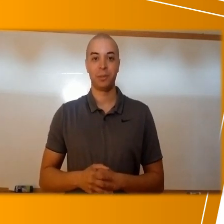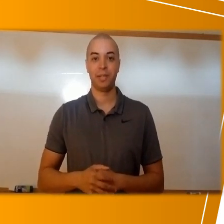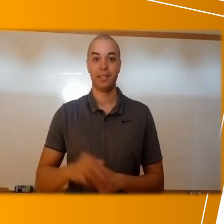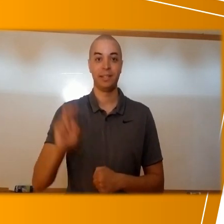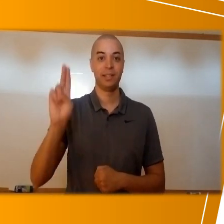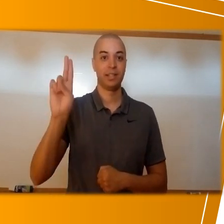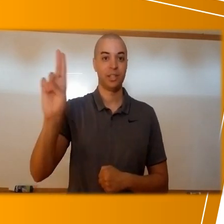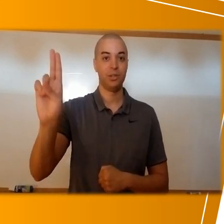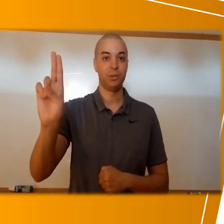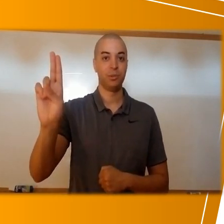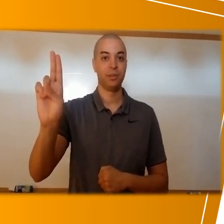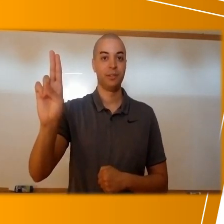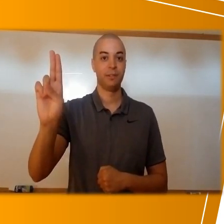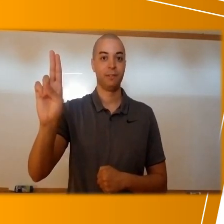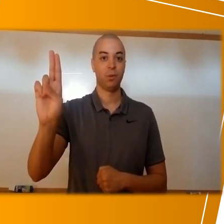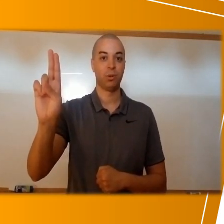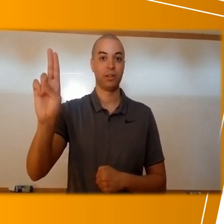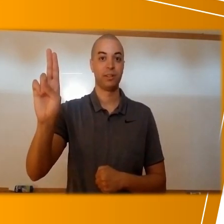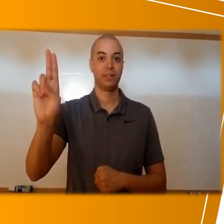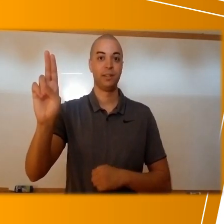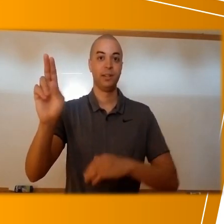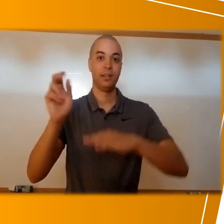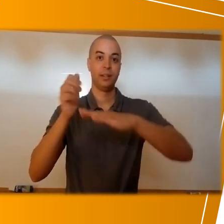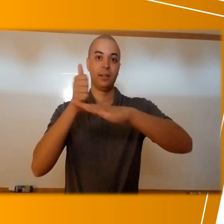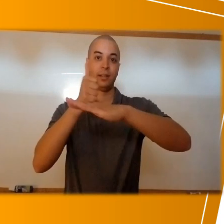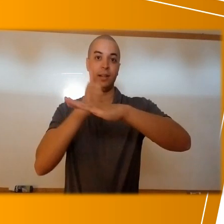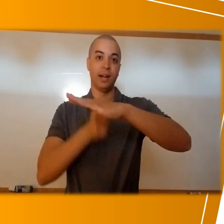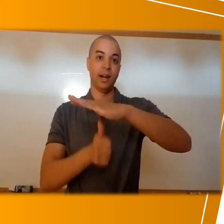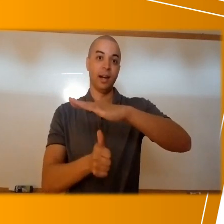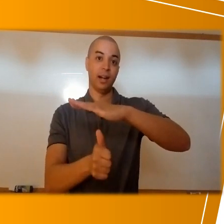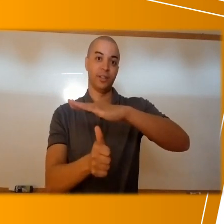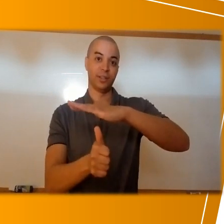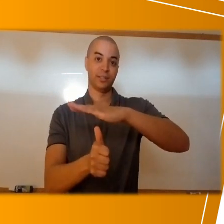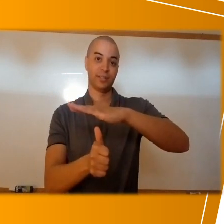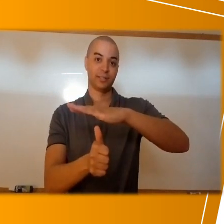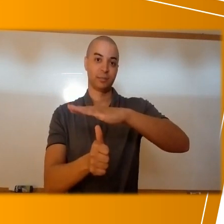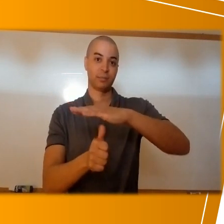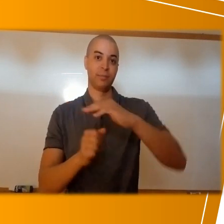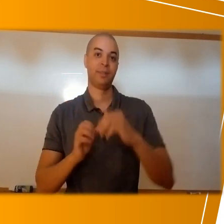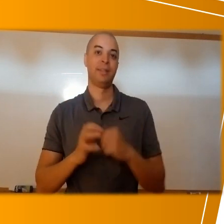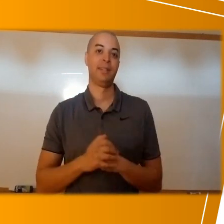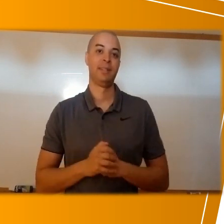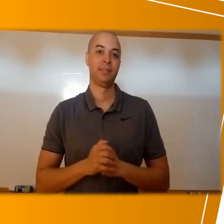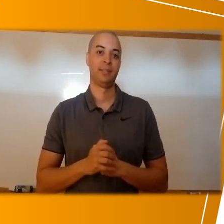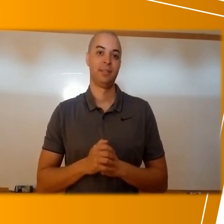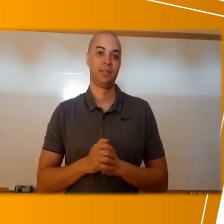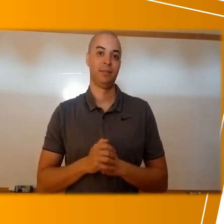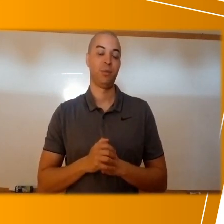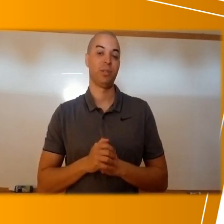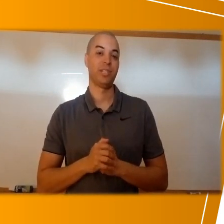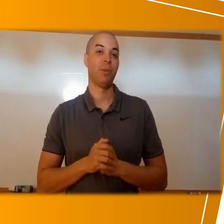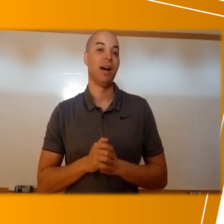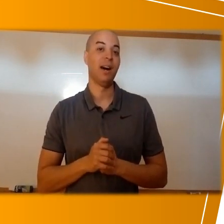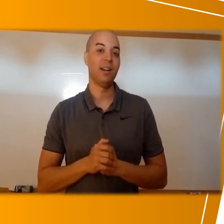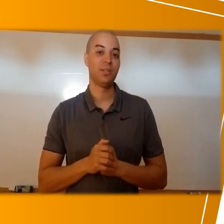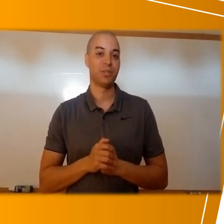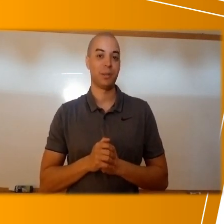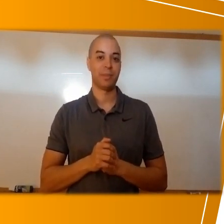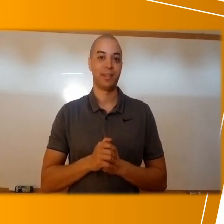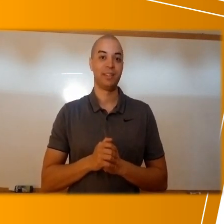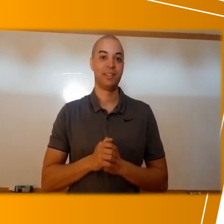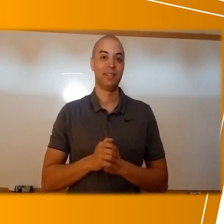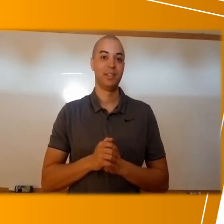is going to be U for under. If we want to go